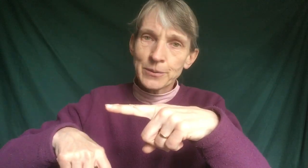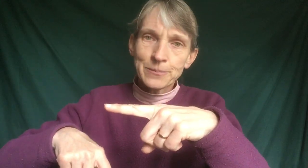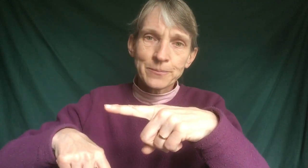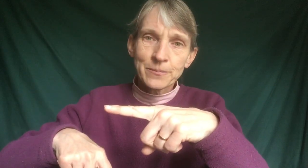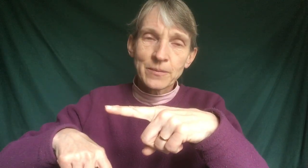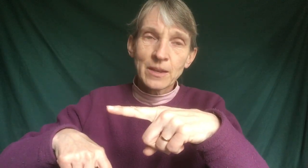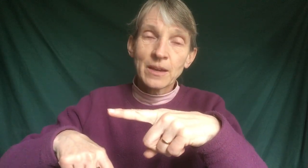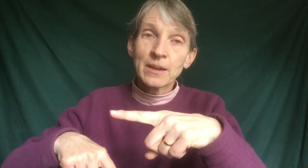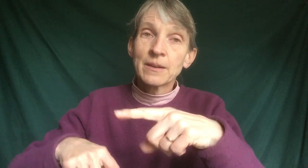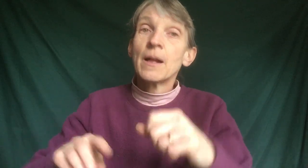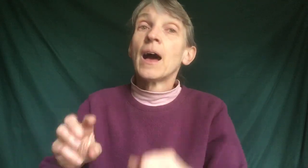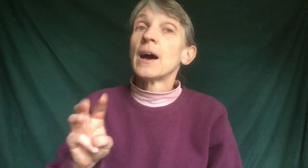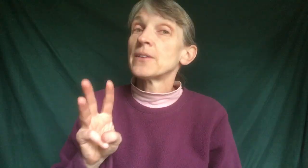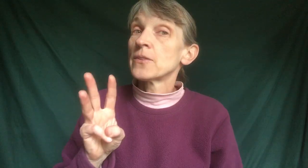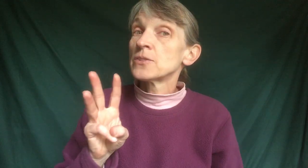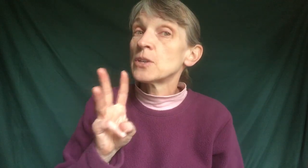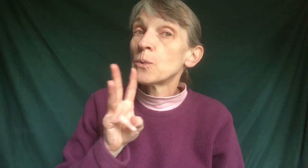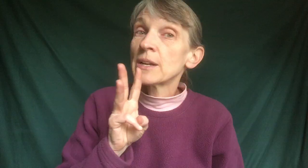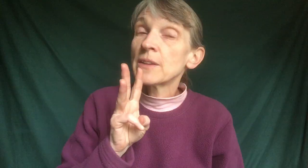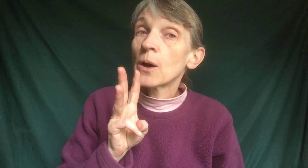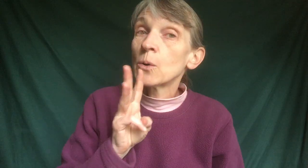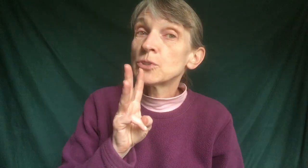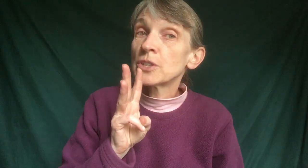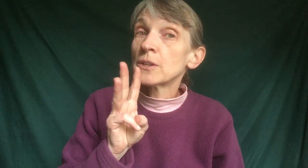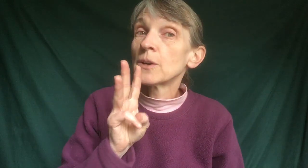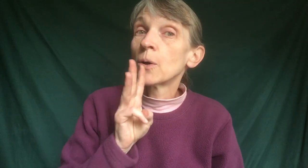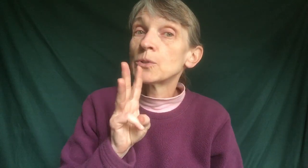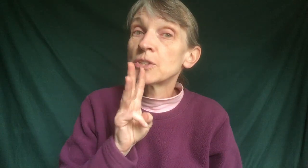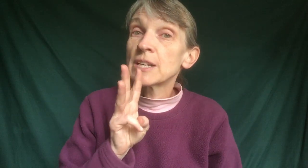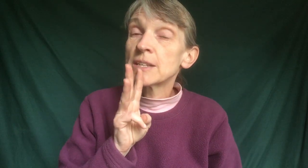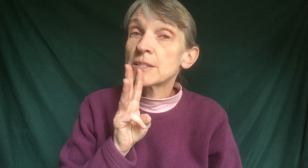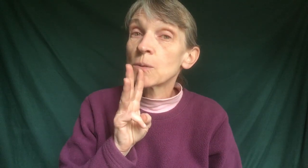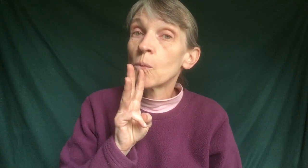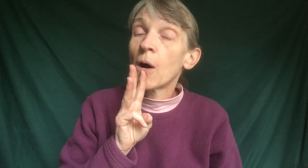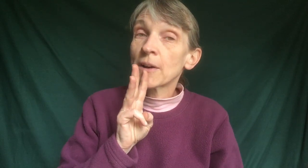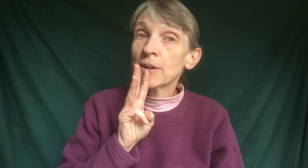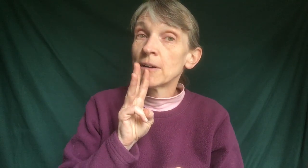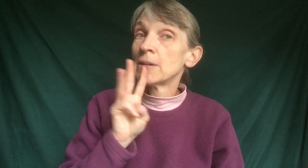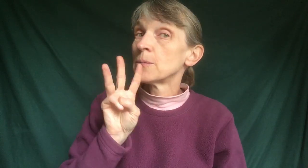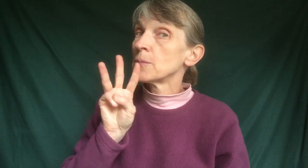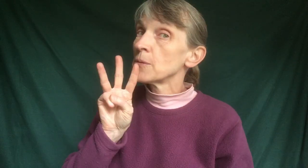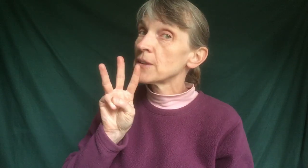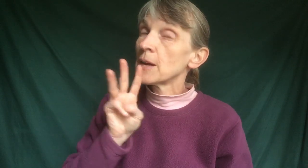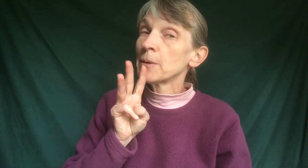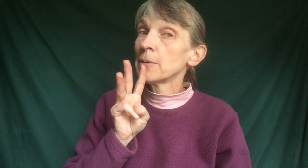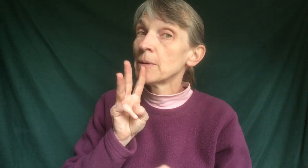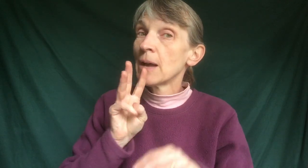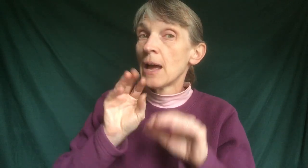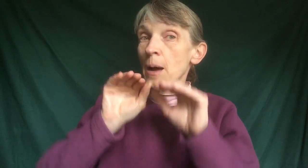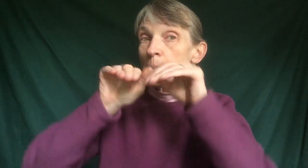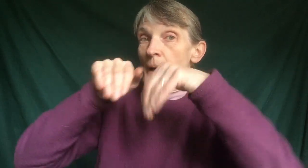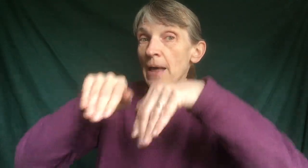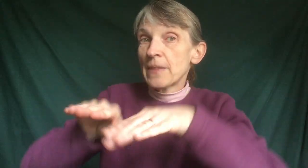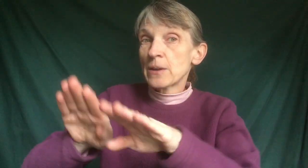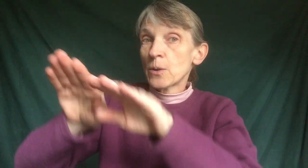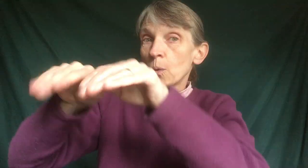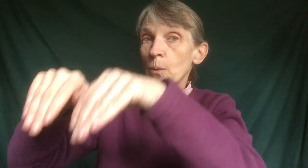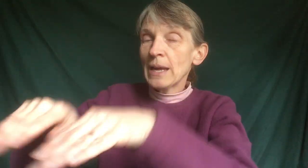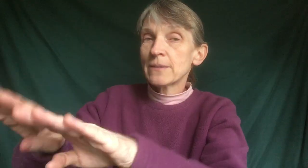it. Another seed went in the ocean. Ocean is water with a W, and then waves.